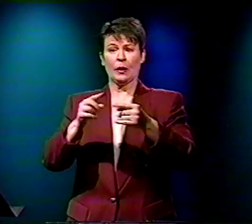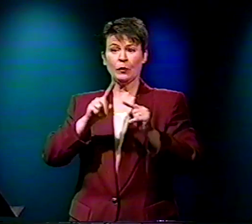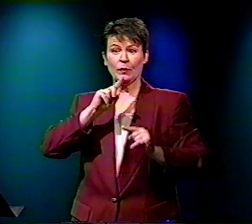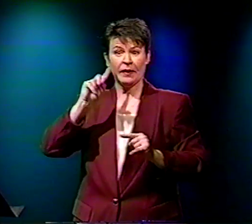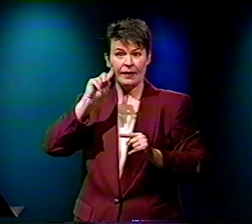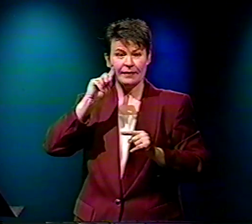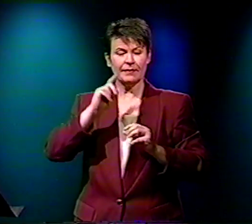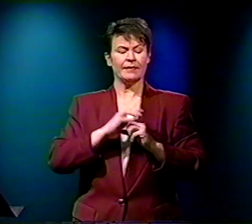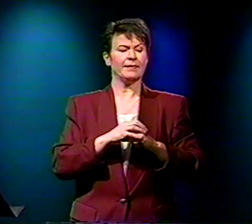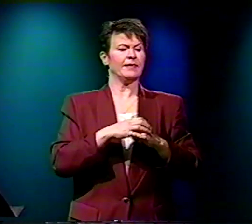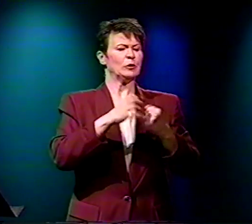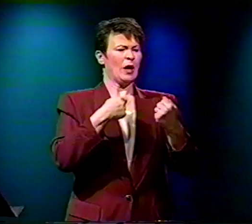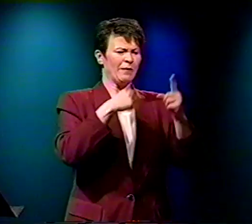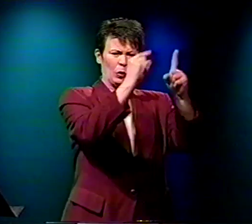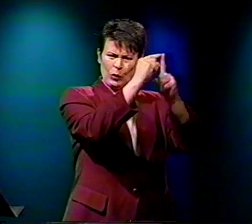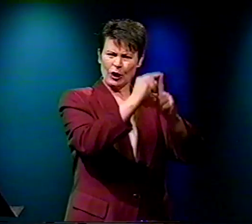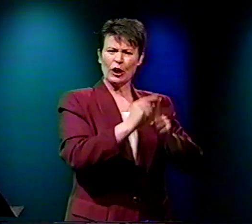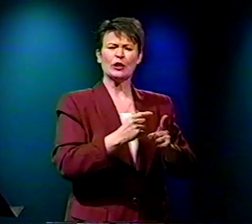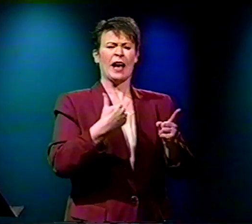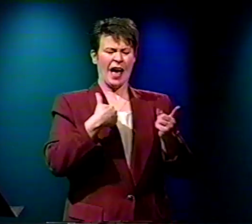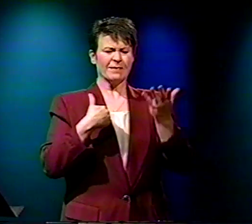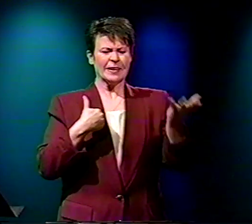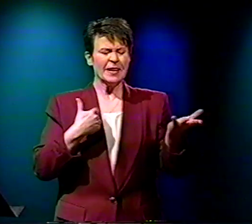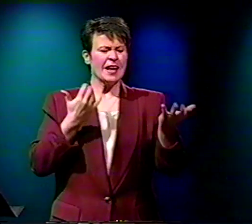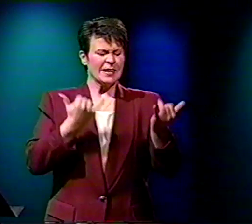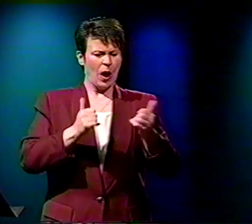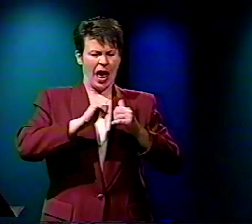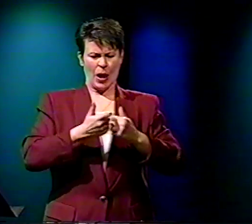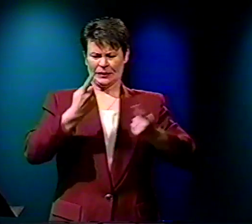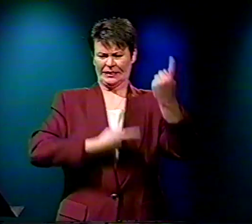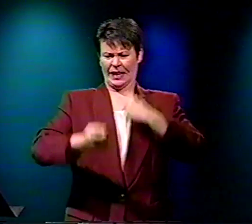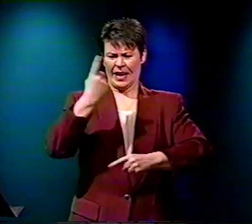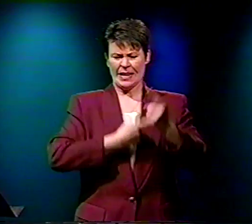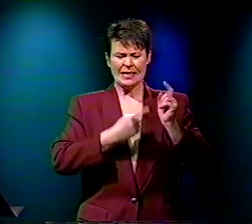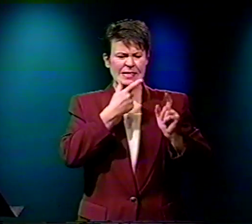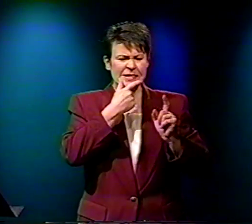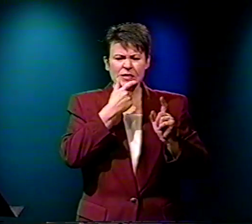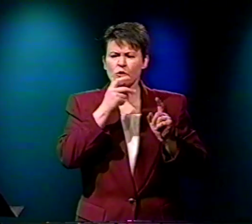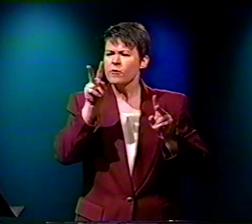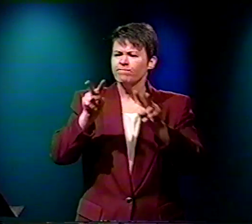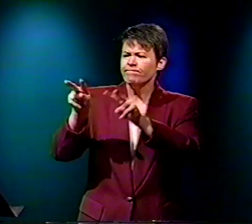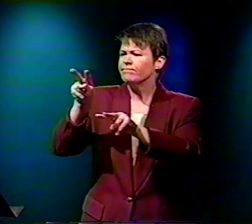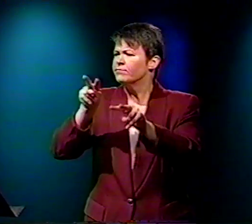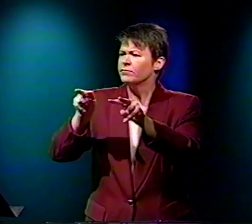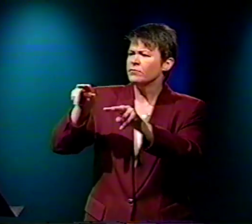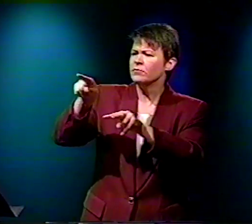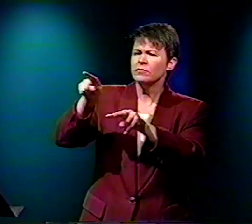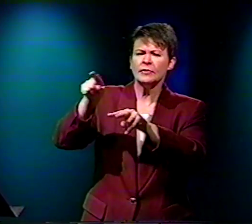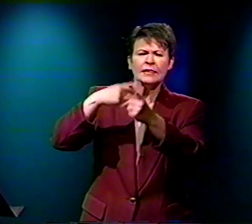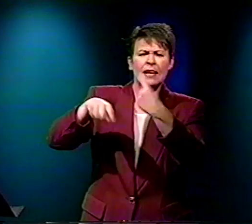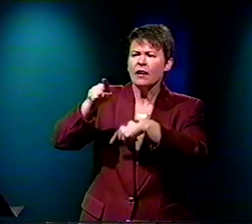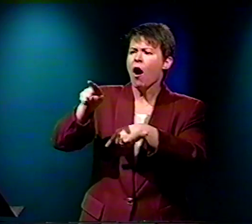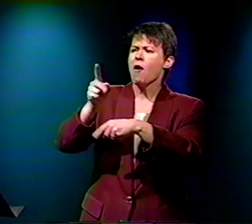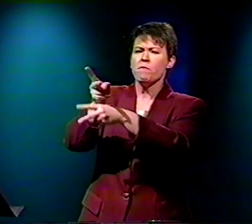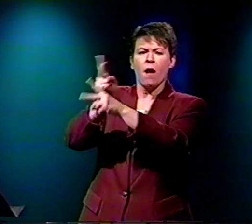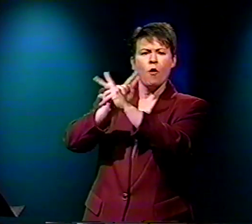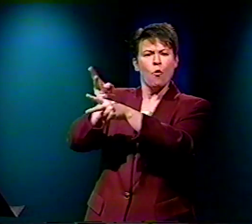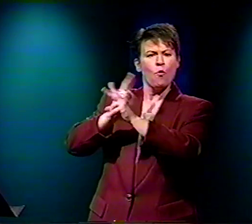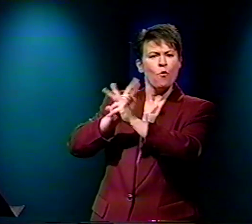order to explain to deaf people factors within the interpreting profession. And so when they want to explain to deaf people, they've tried to come up with signs, and so they